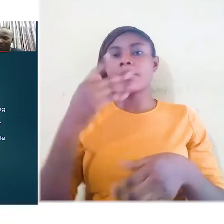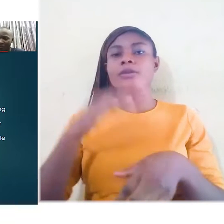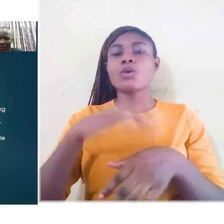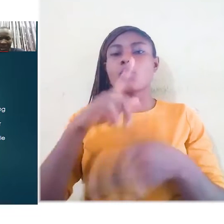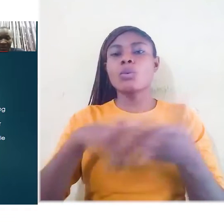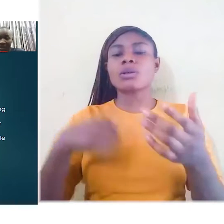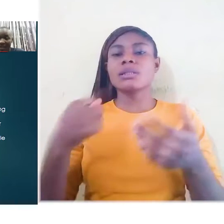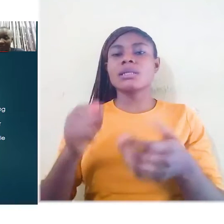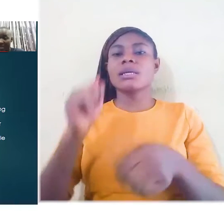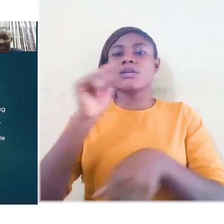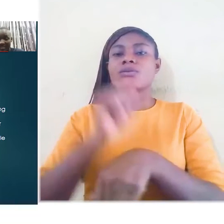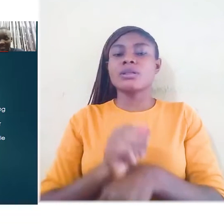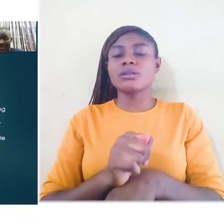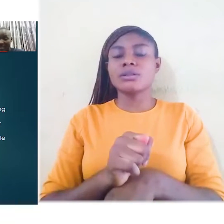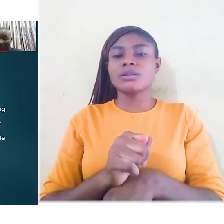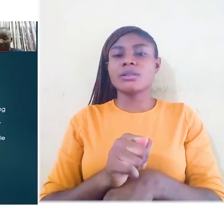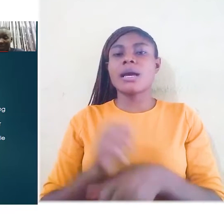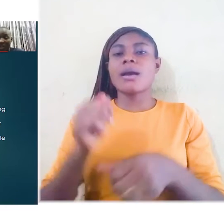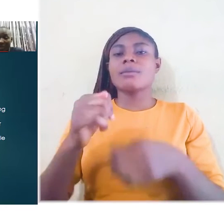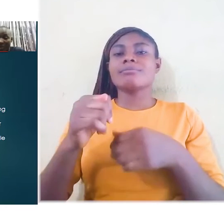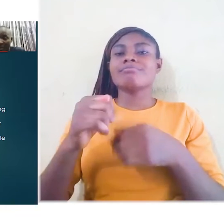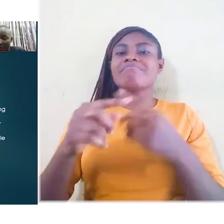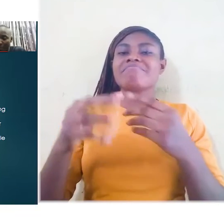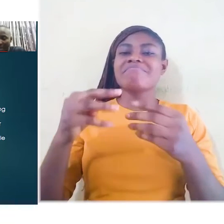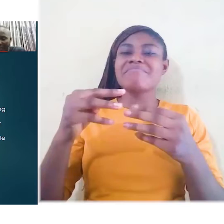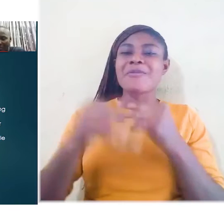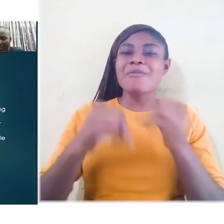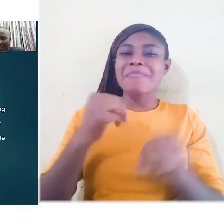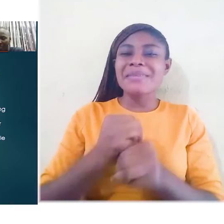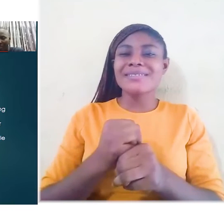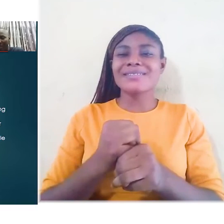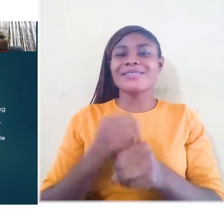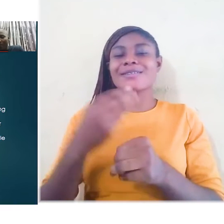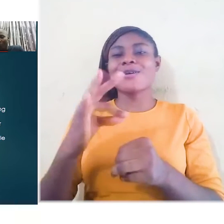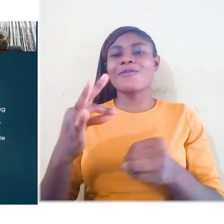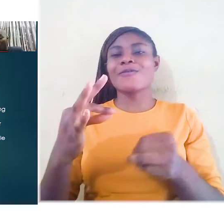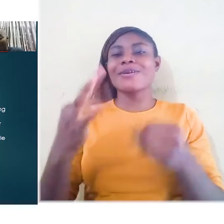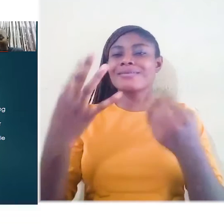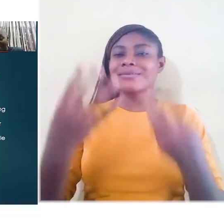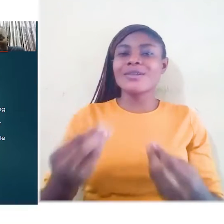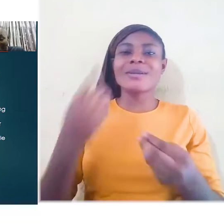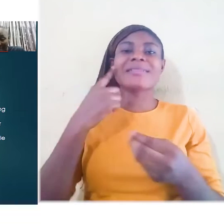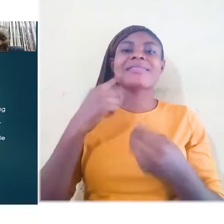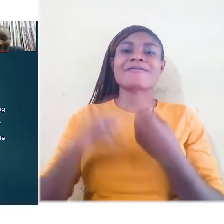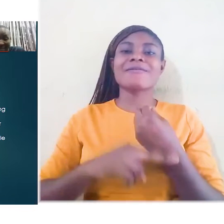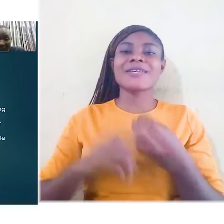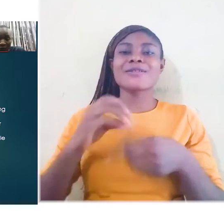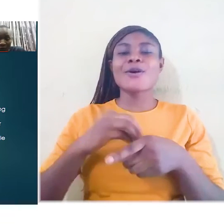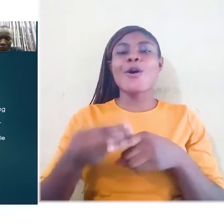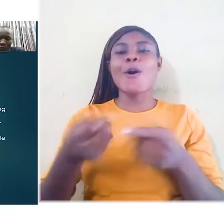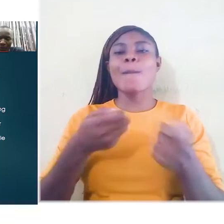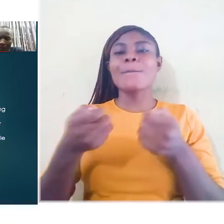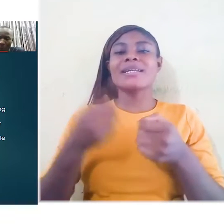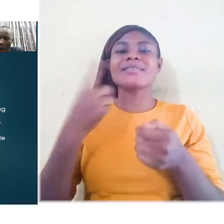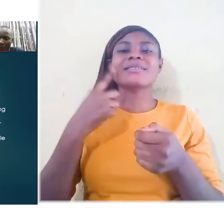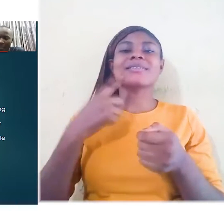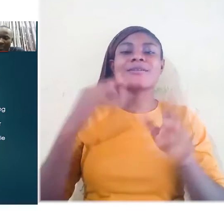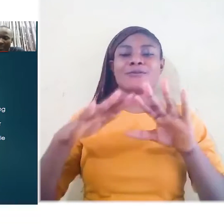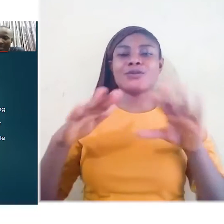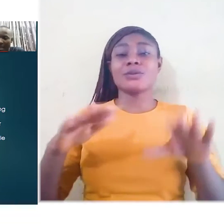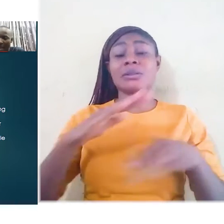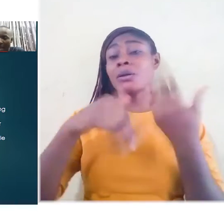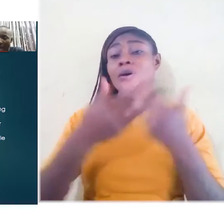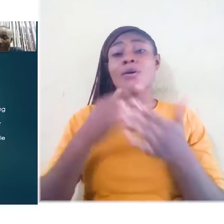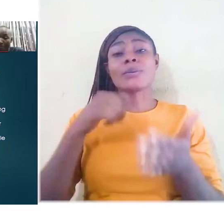method of curing deafness, traditional method of management or managing deaf children. All